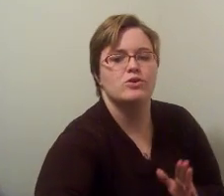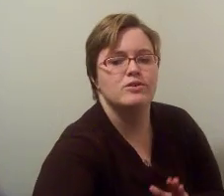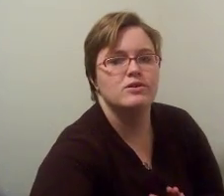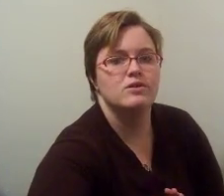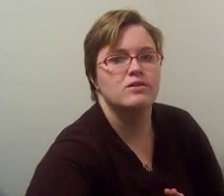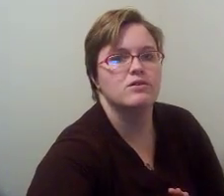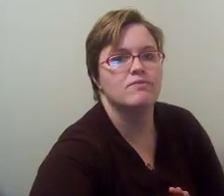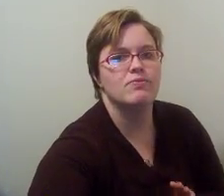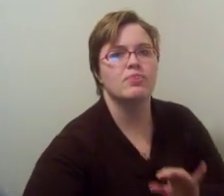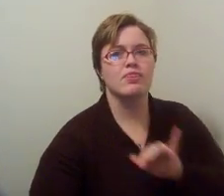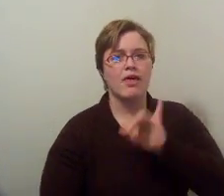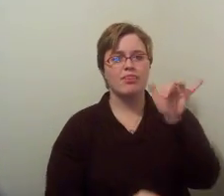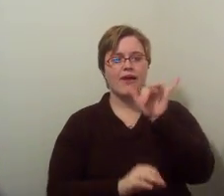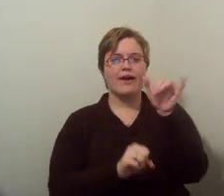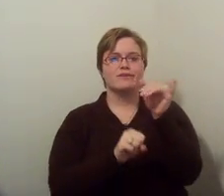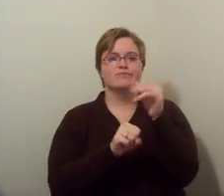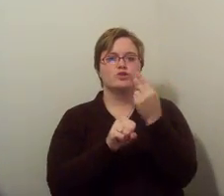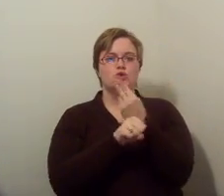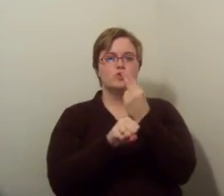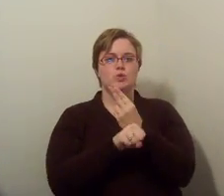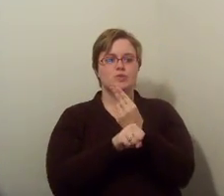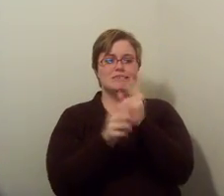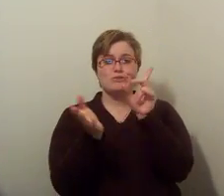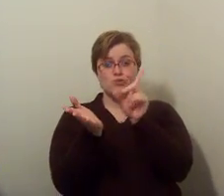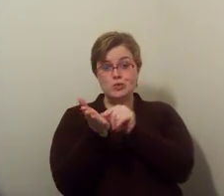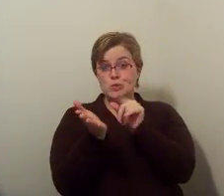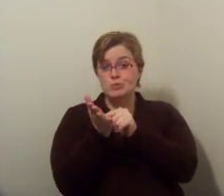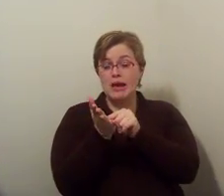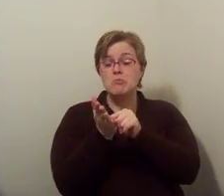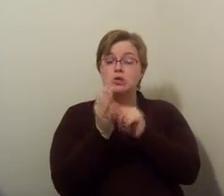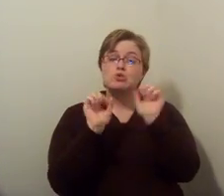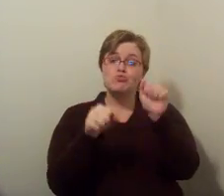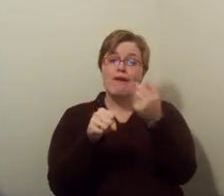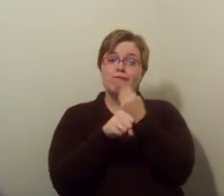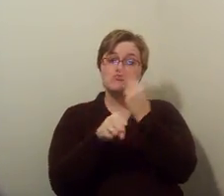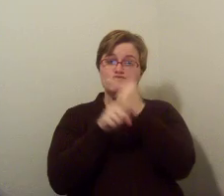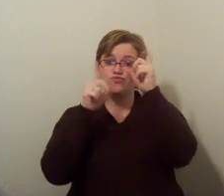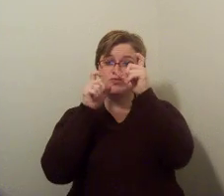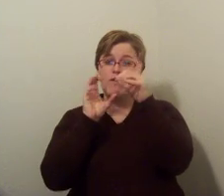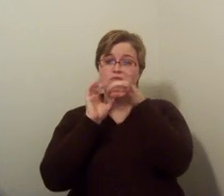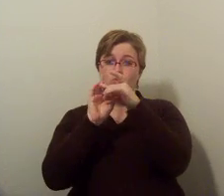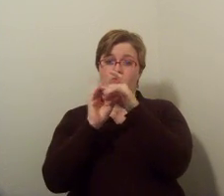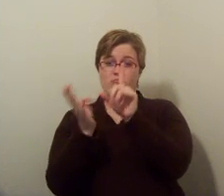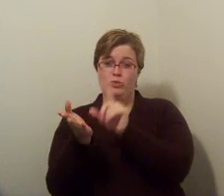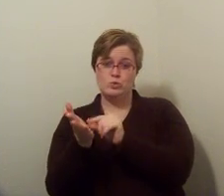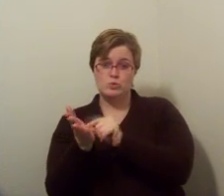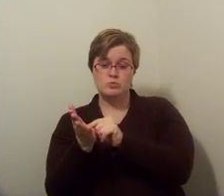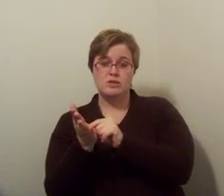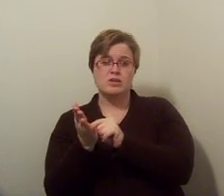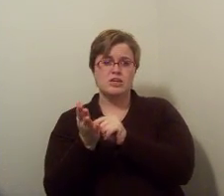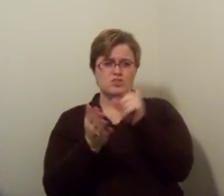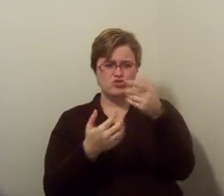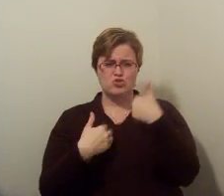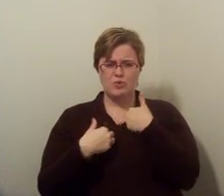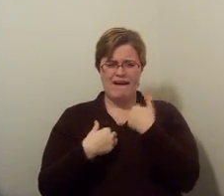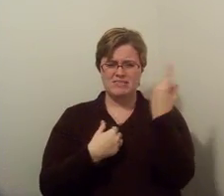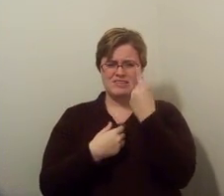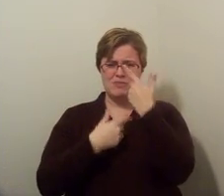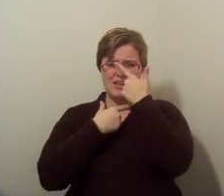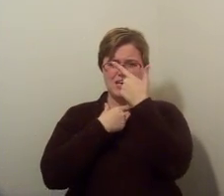things like working with newspapers, but you can use photography in all sorts of positions. Like, do you have something that you're interested in as a major?